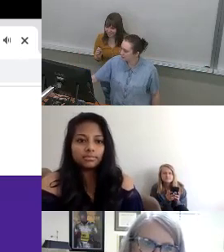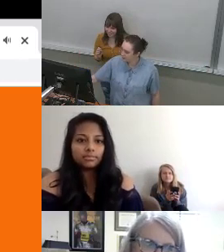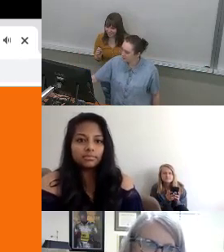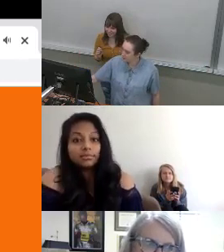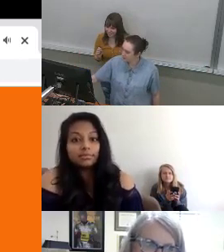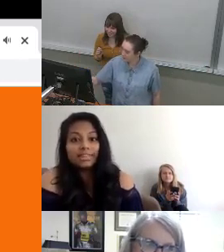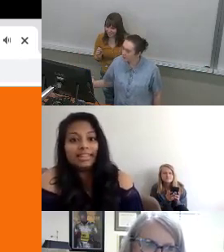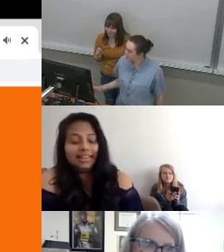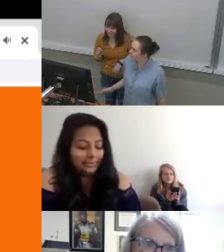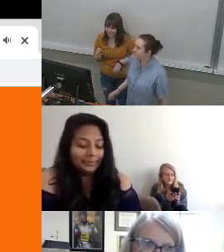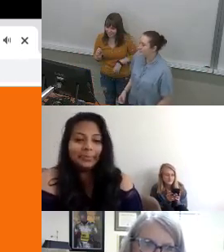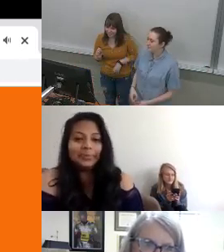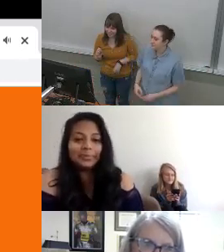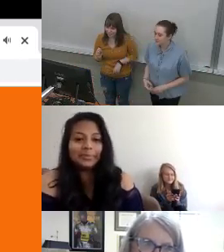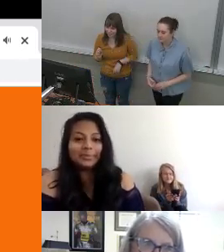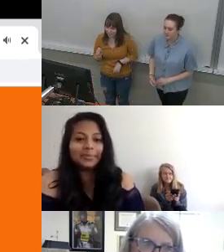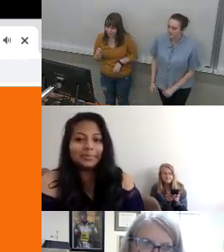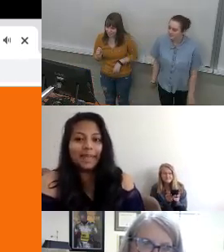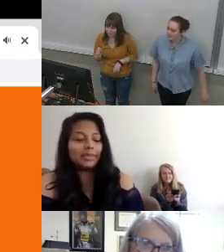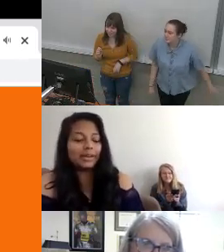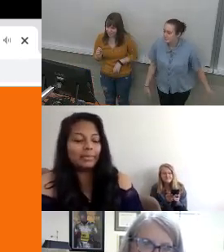good, actually. I'm really proud.